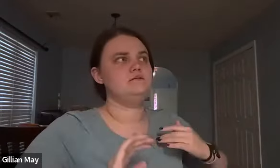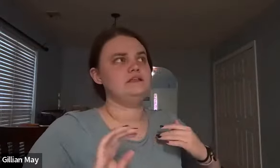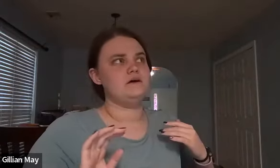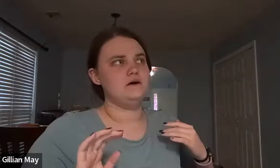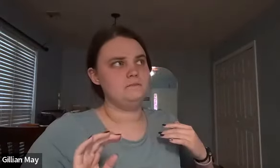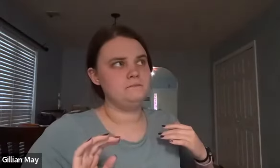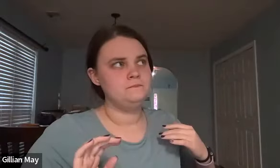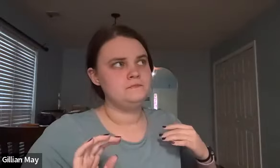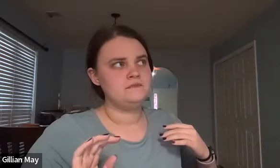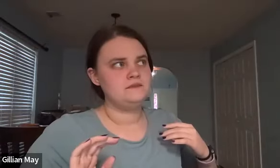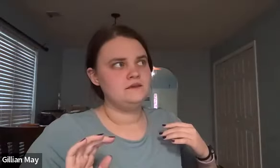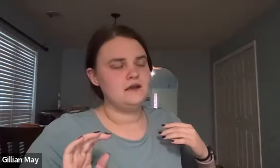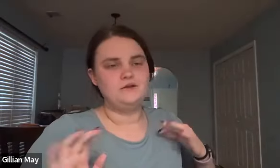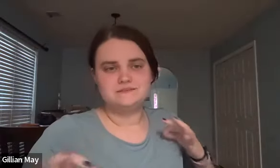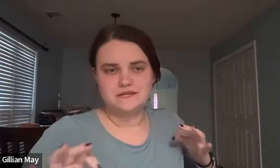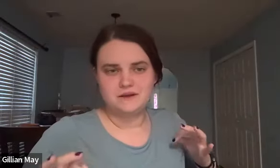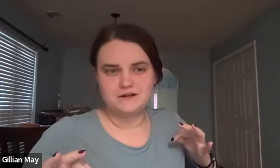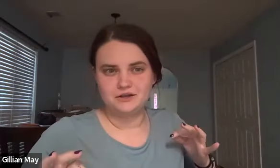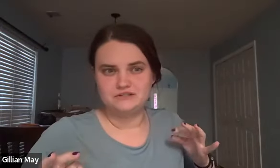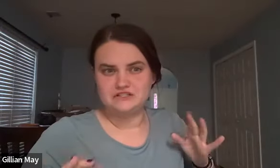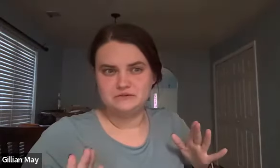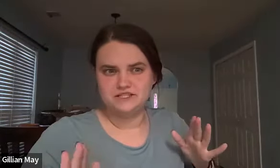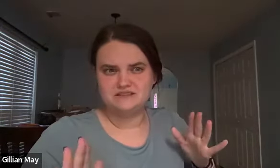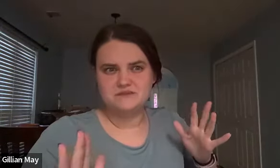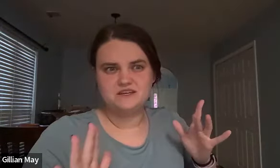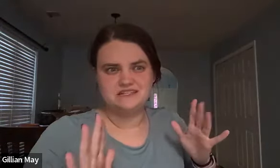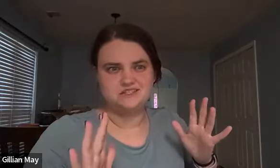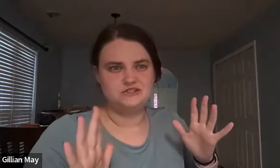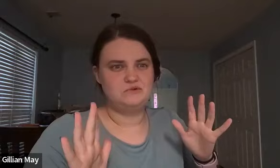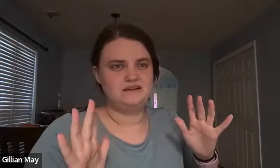with, I'll explain it, but I'm not going to go into too much in depth because that's usually more like a